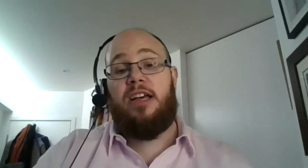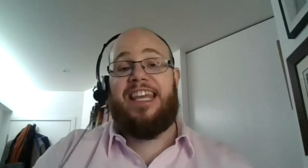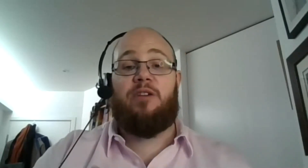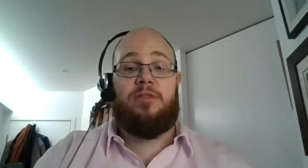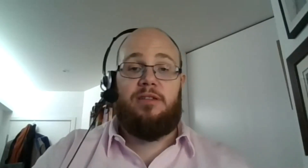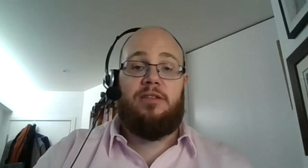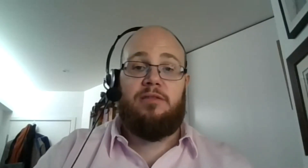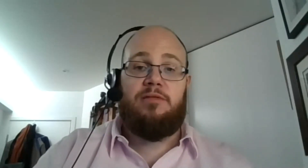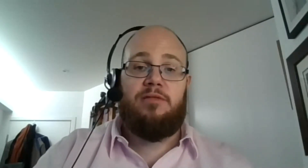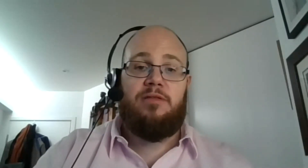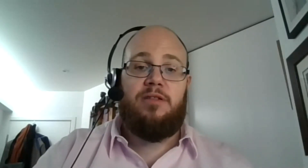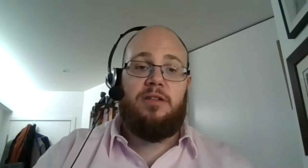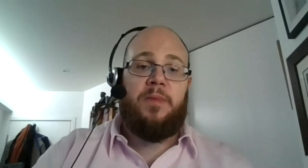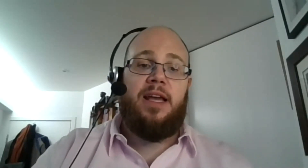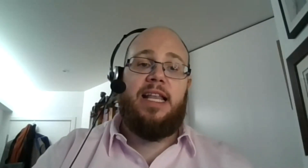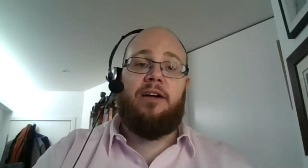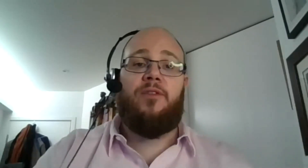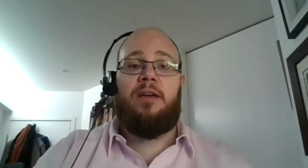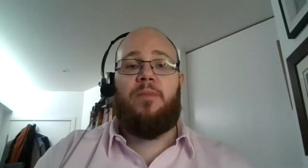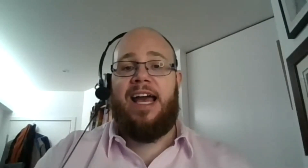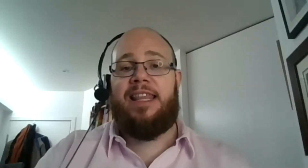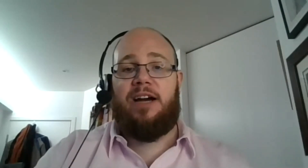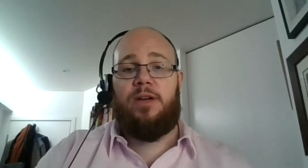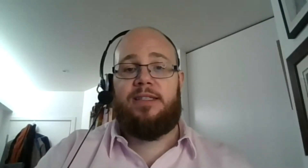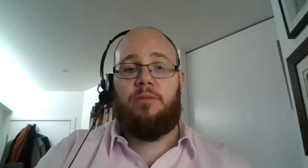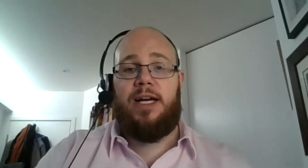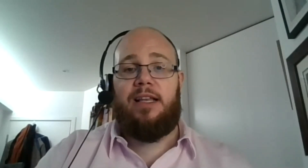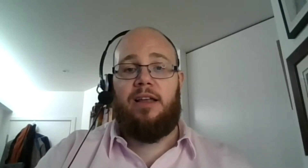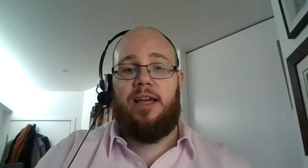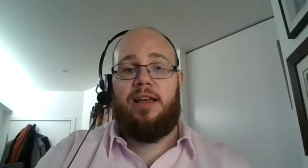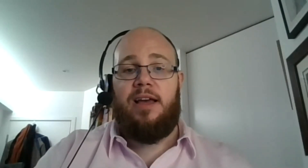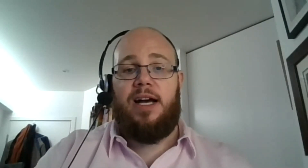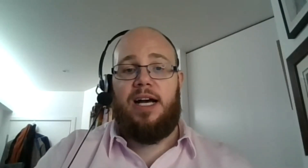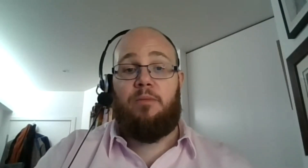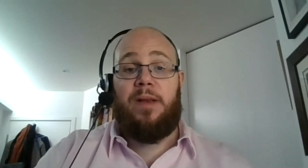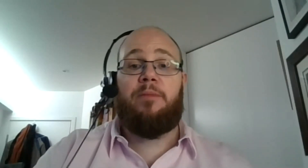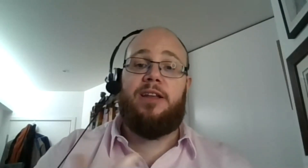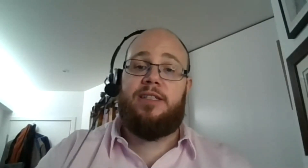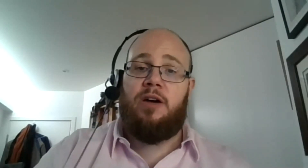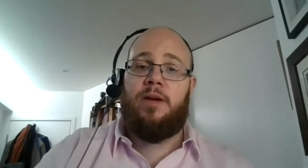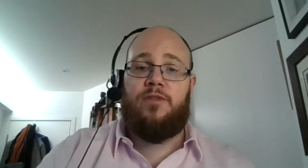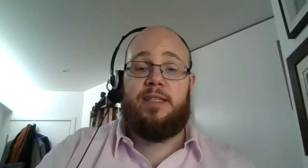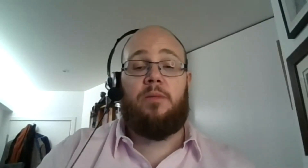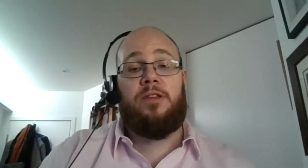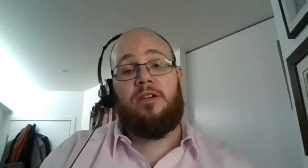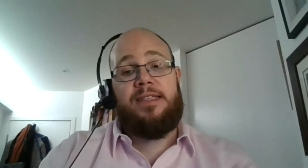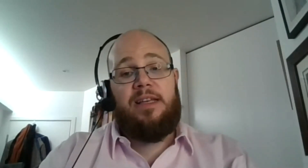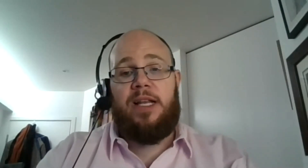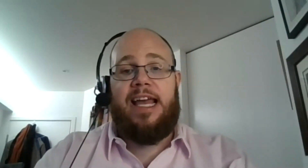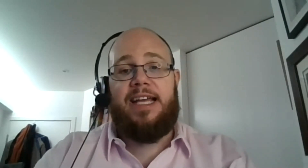1,000. Now, if I compare that with somewhere like Blackburn and Darwin, for example, that's got a similar case